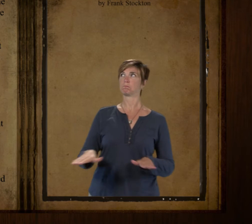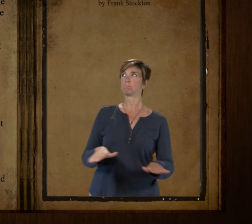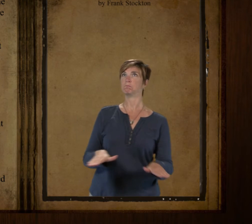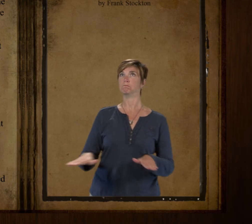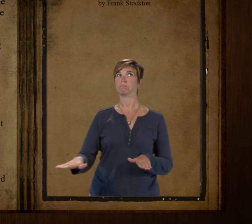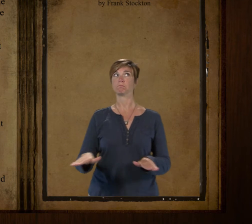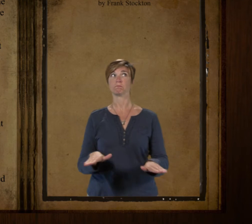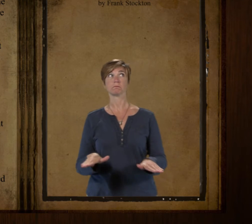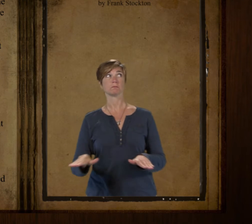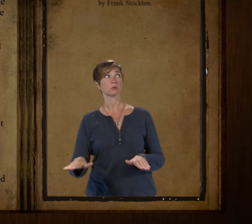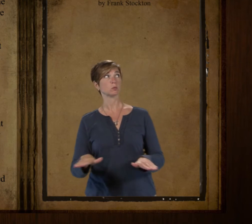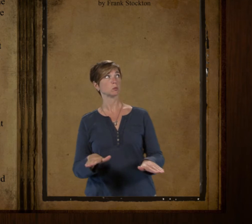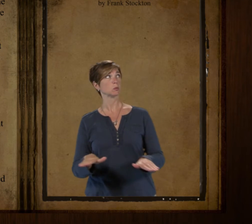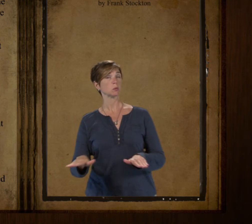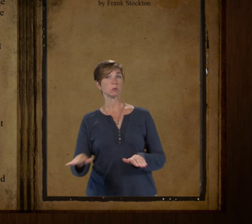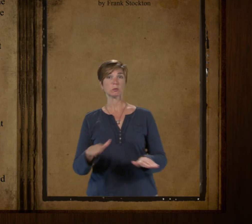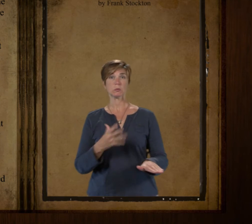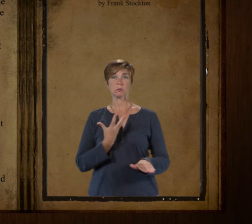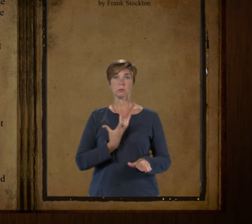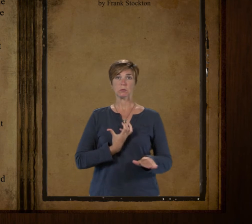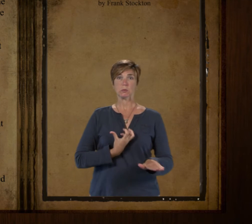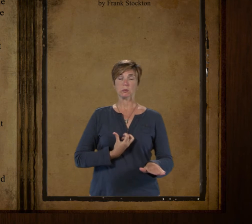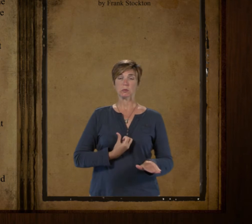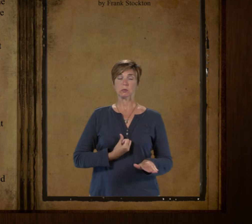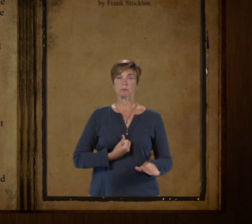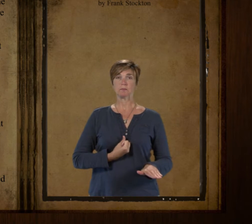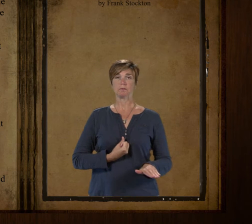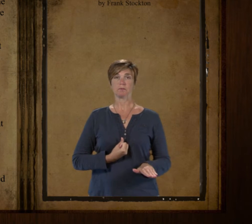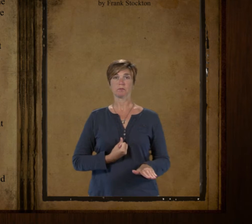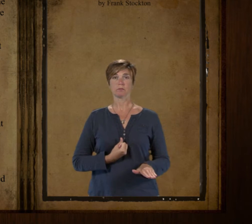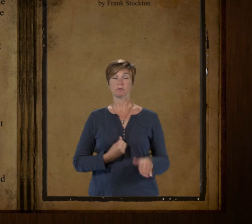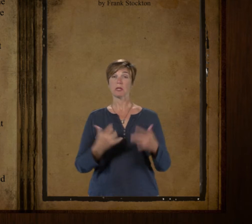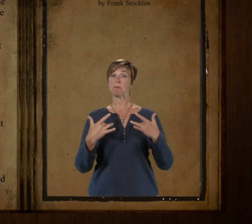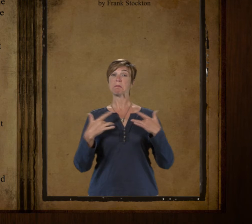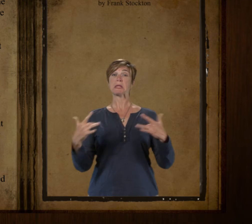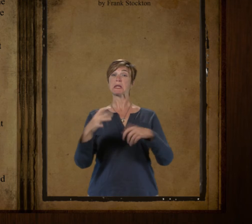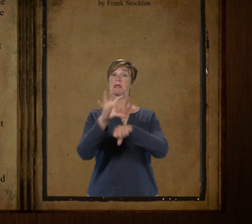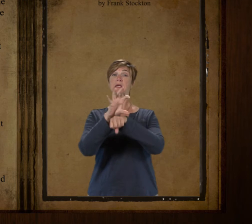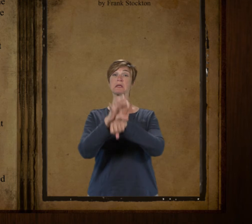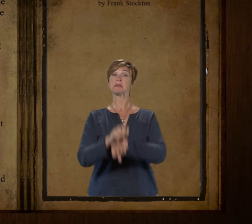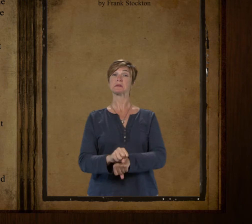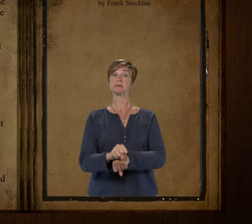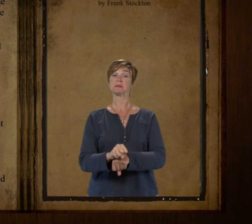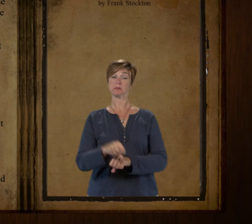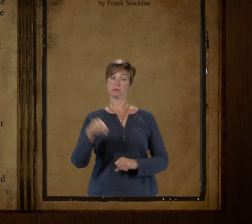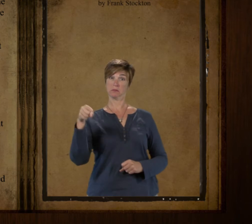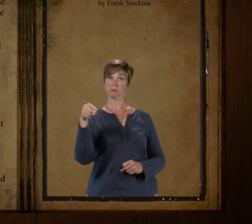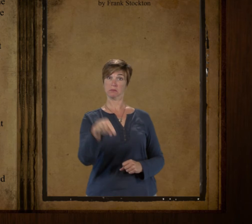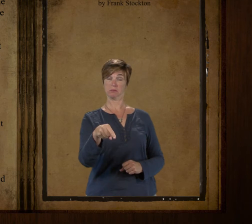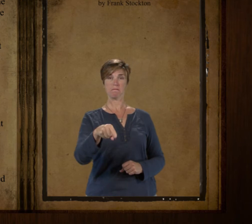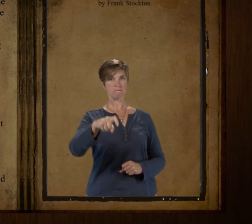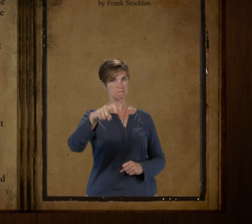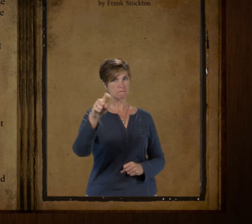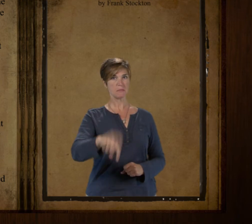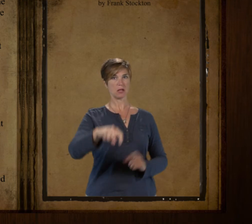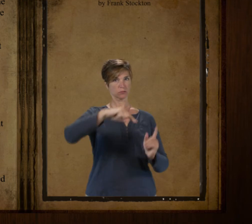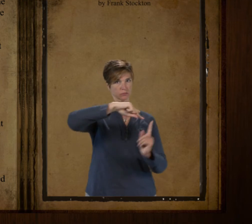As the youth advanced into the arena, he turned, as the custom was, to bow to the